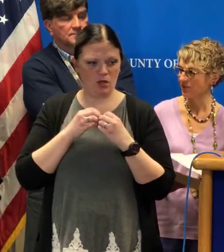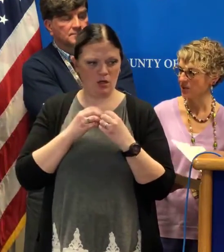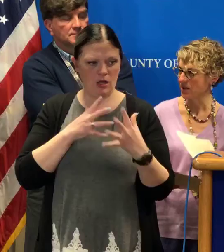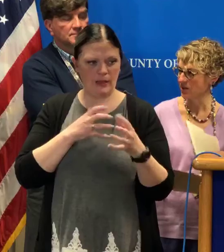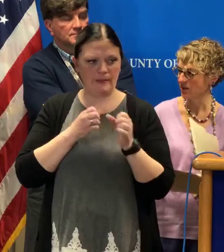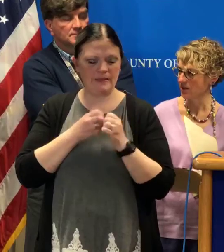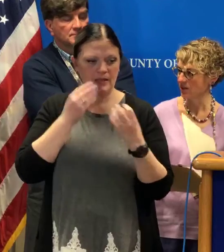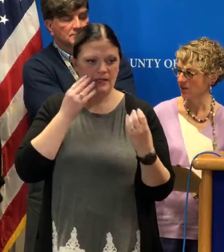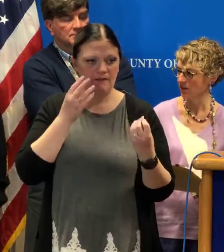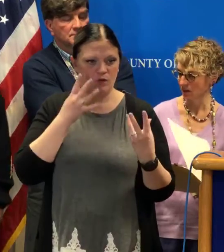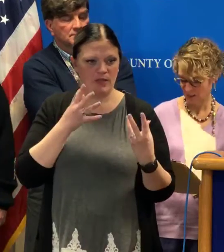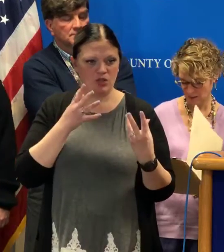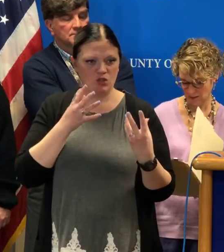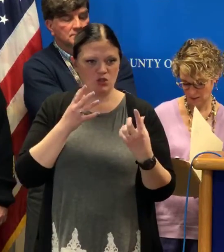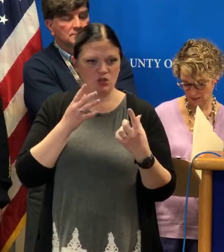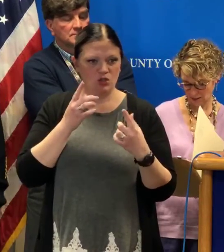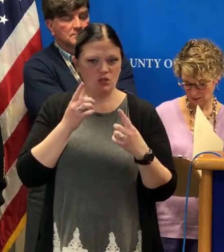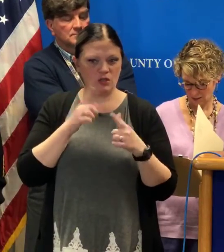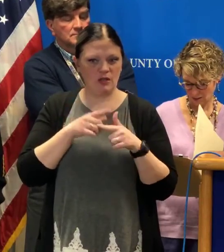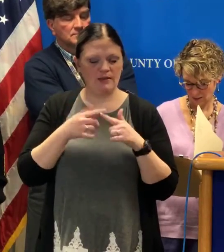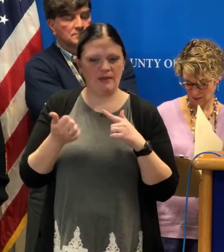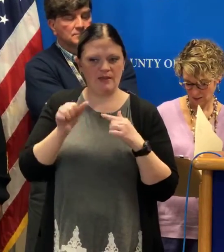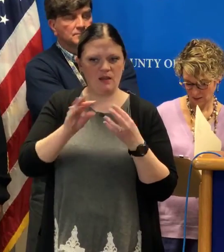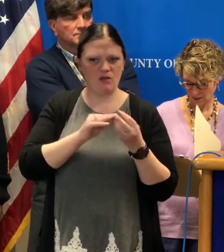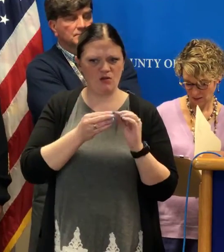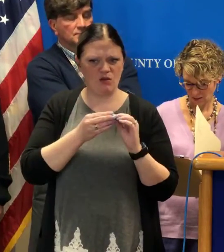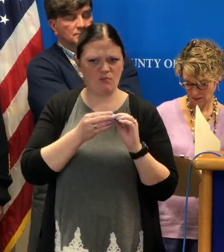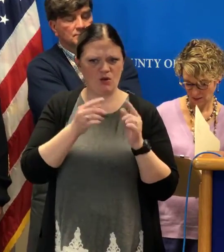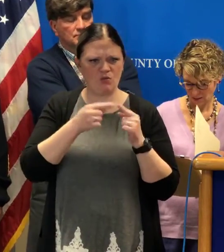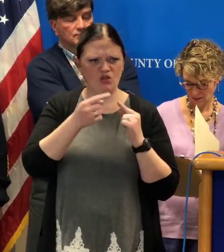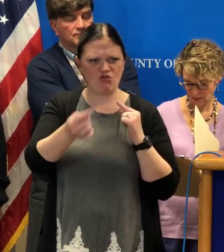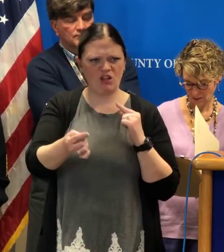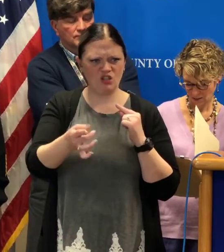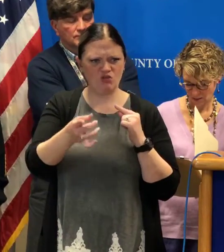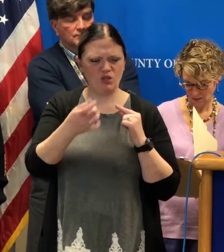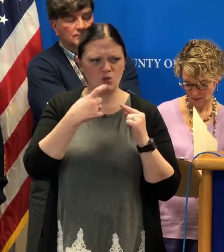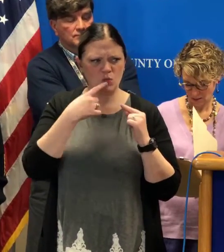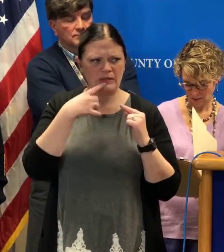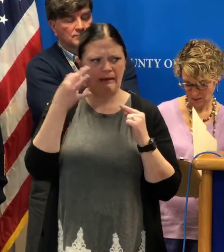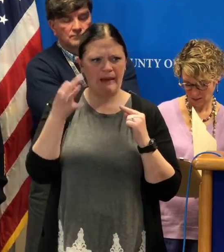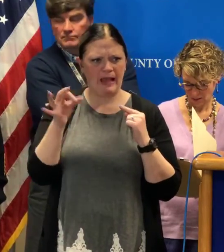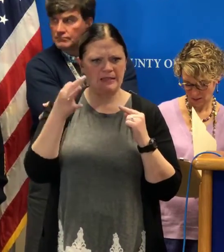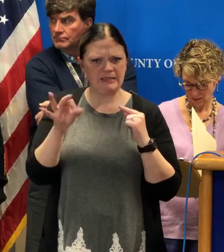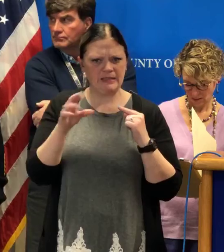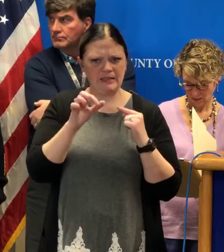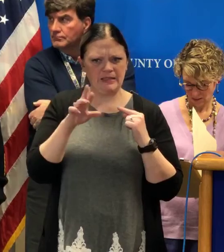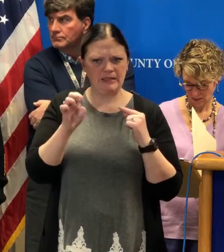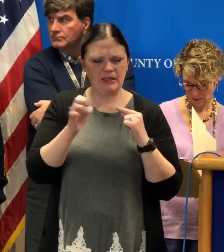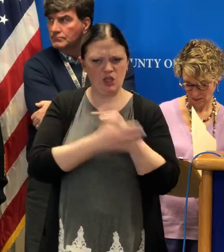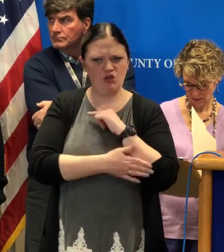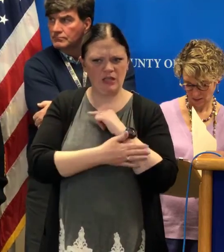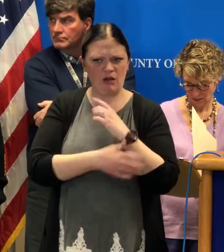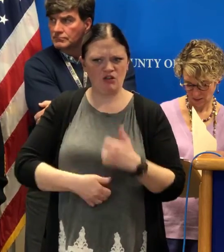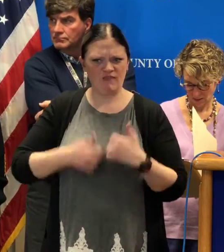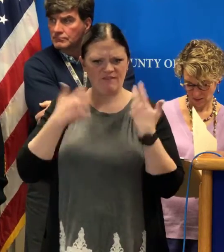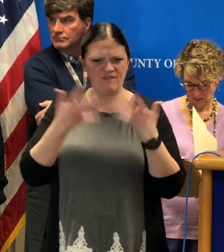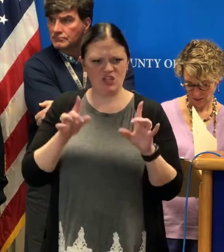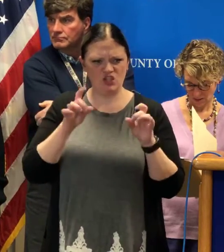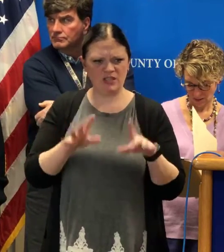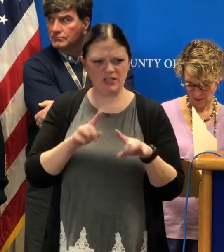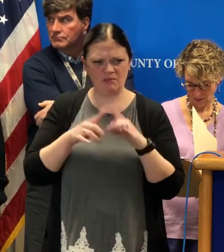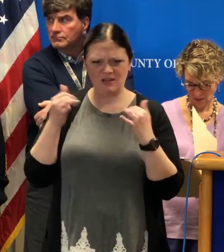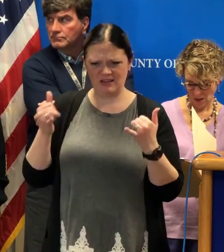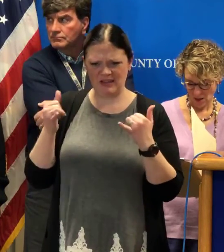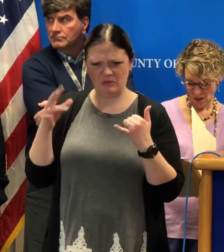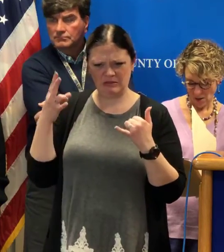updated information. Okay, and then further, the other number I was going to check was across the street. You indicated 19 Erie County residents have already been tested, but now we're seeing